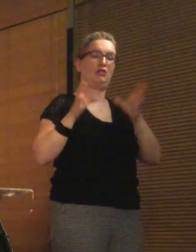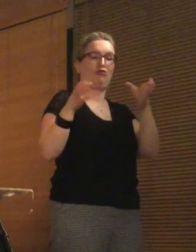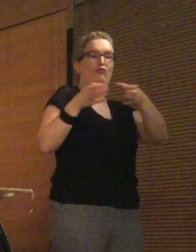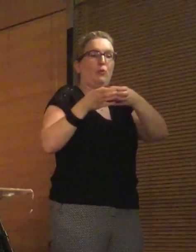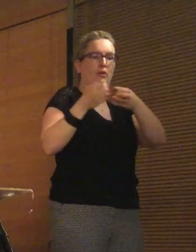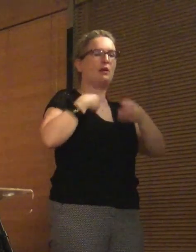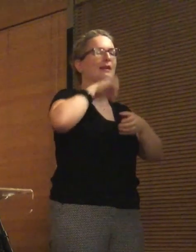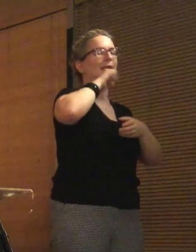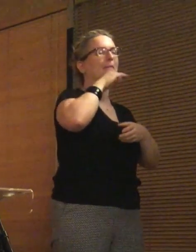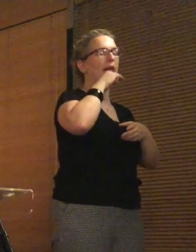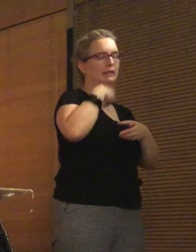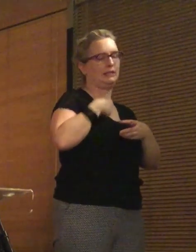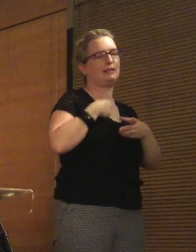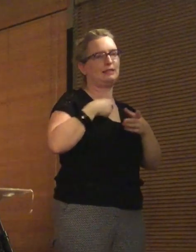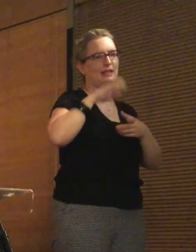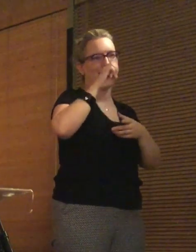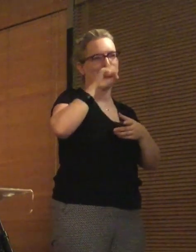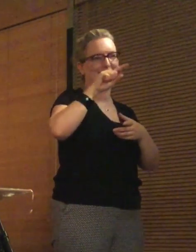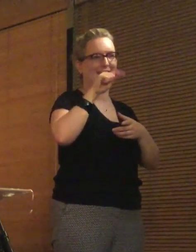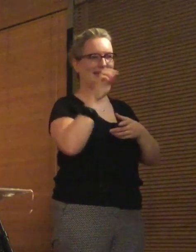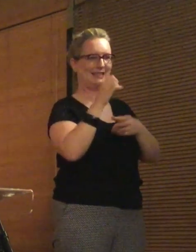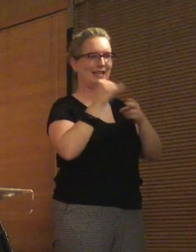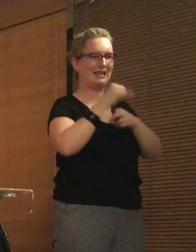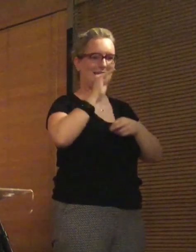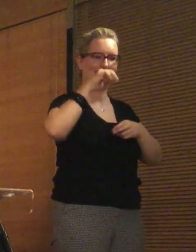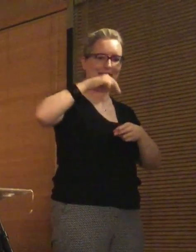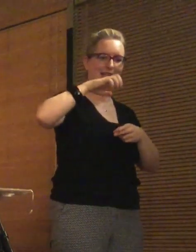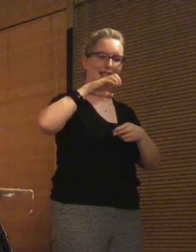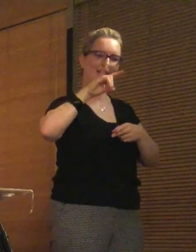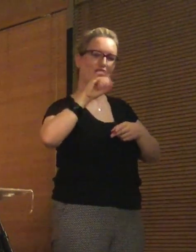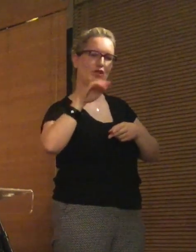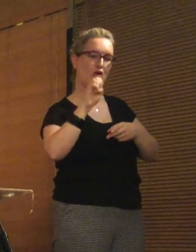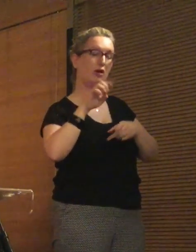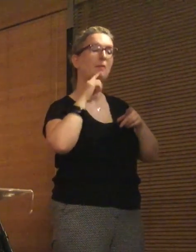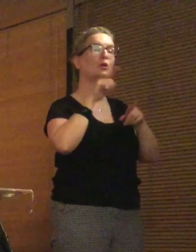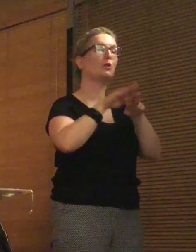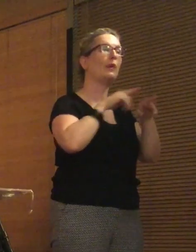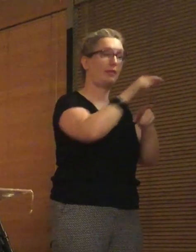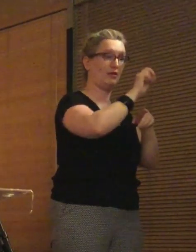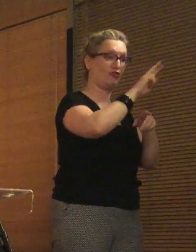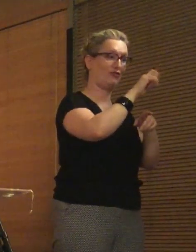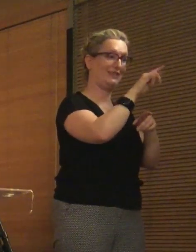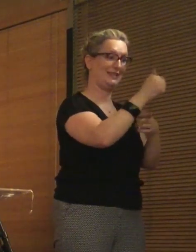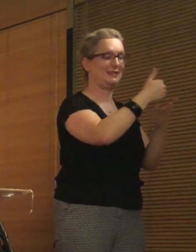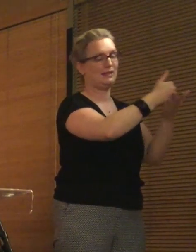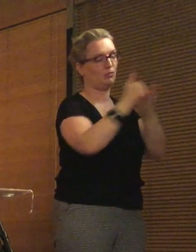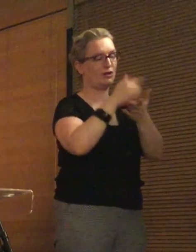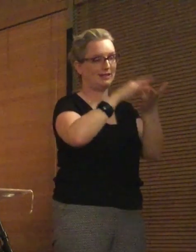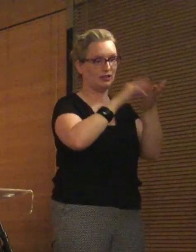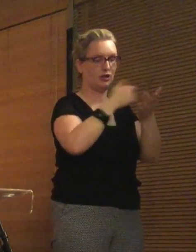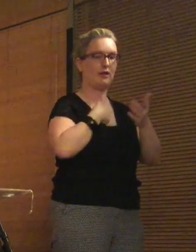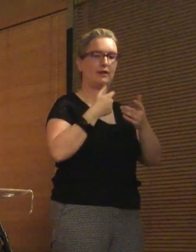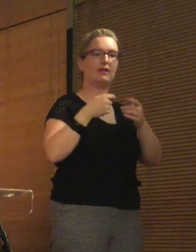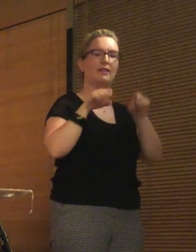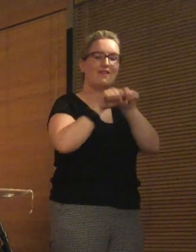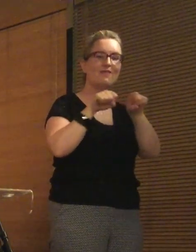St. Michael's Estate in Inchicore. So with the support of Rita's family support centre, they fought a 16-year war defending land with the vision